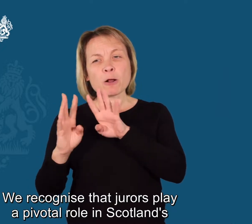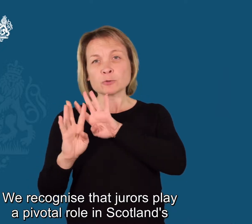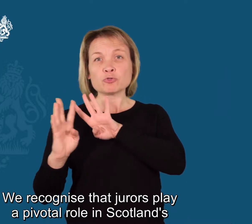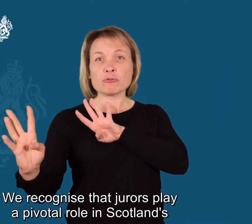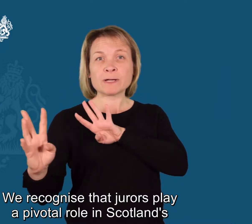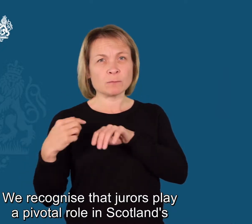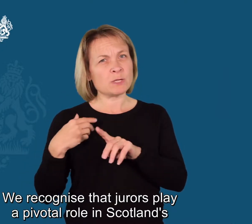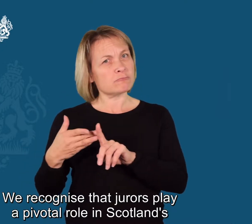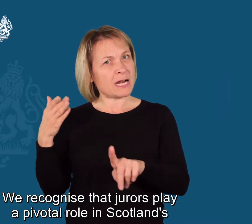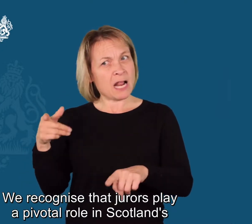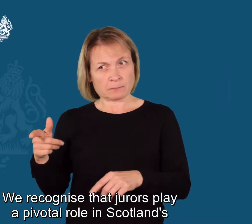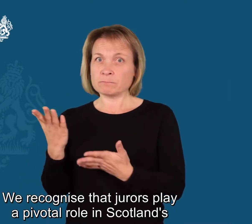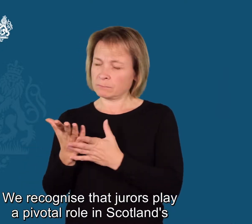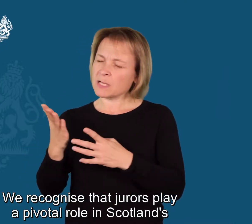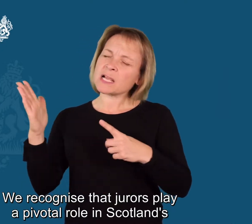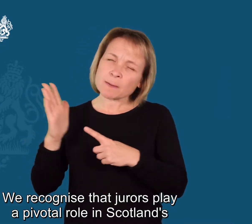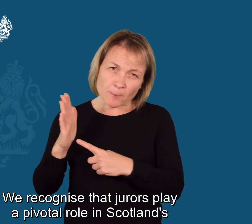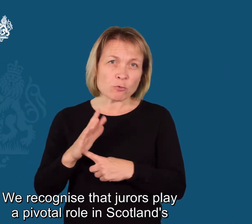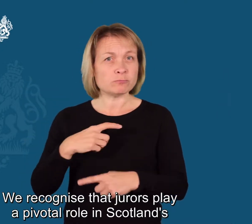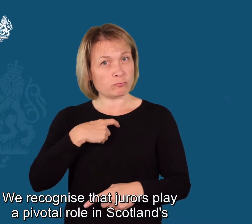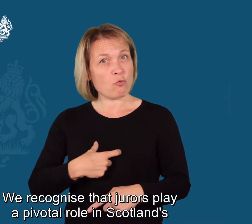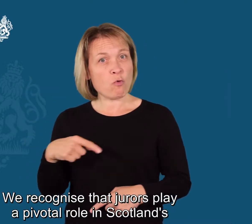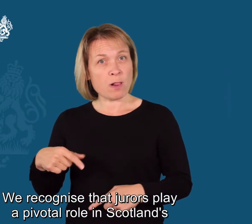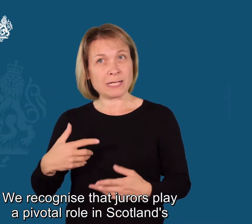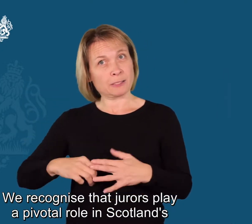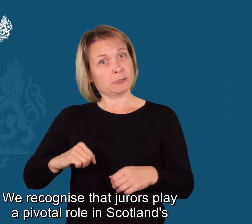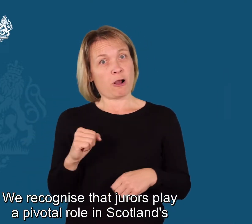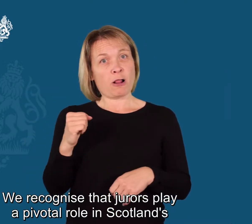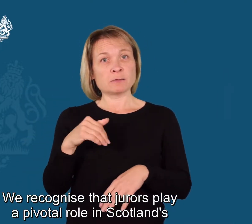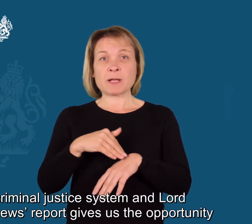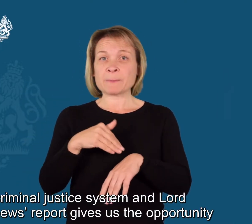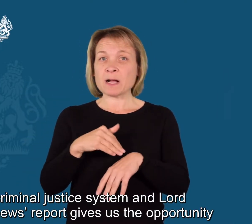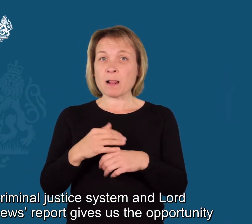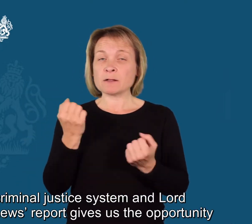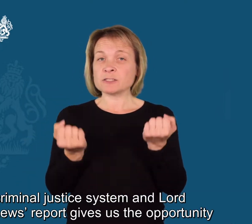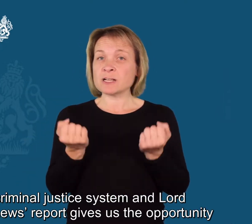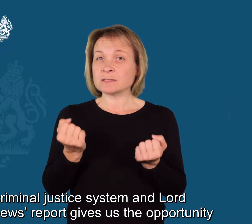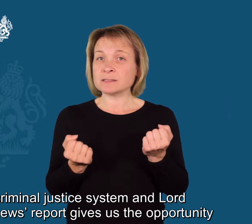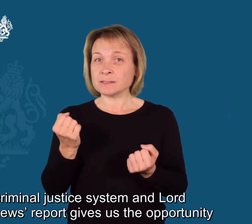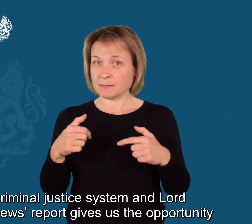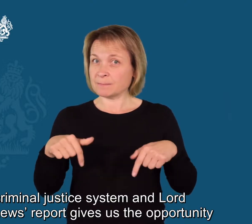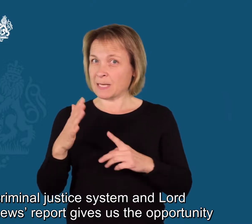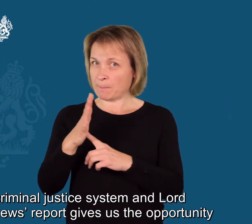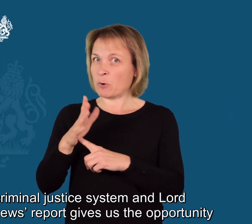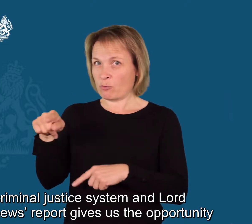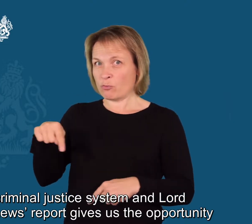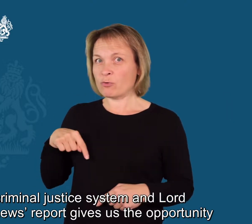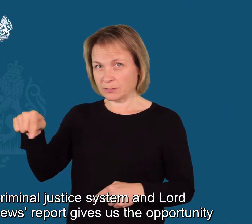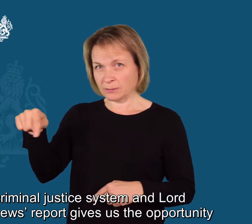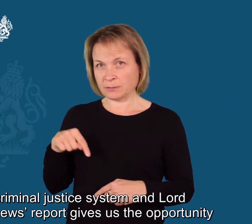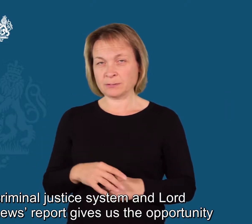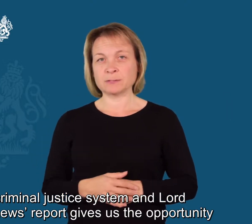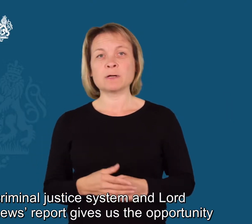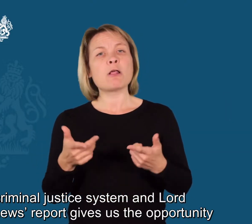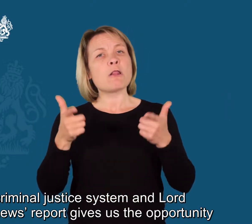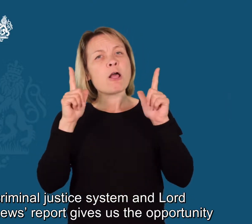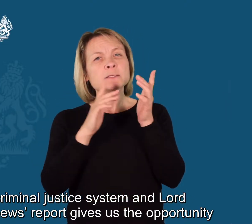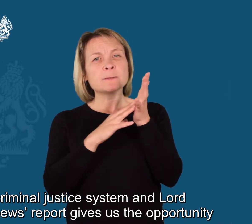We recognise that jurors play a pivotal role in Scotland's criminal justice system, and Lord Matthews' report gives us the